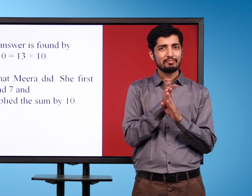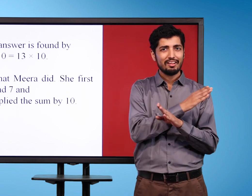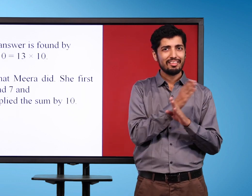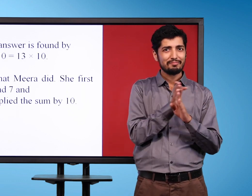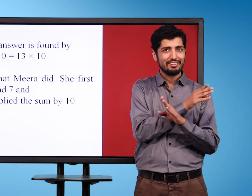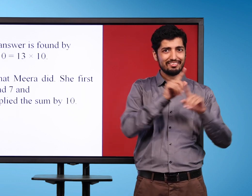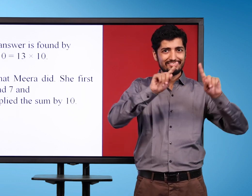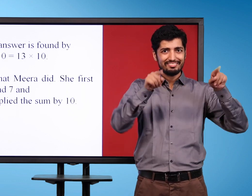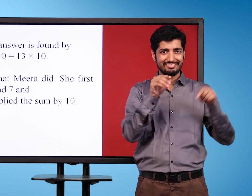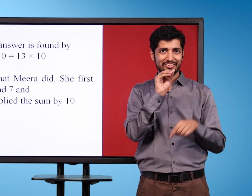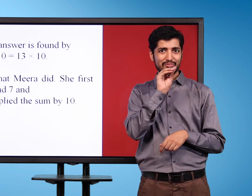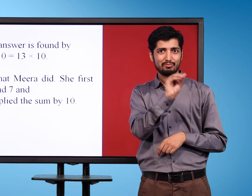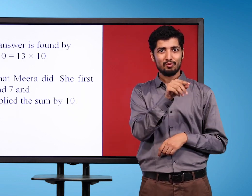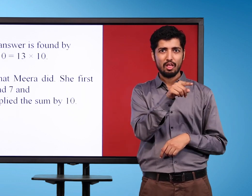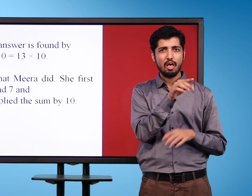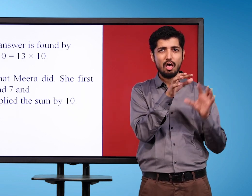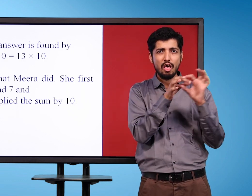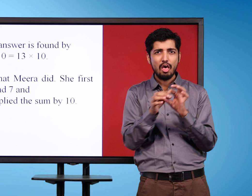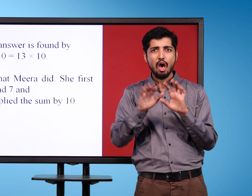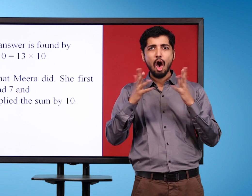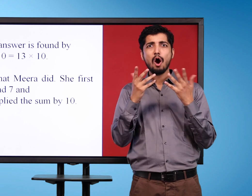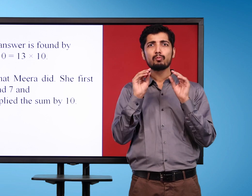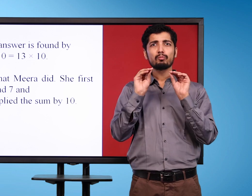Thus, the answer is found by